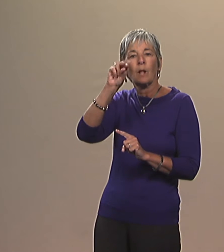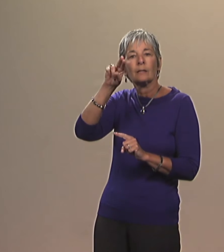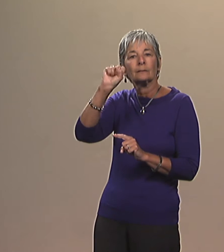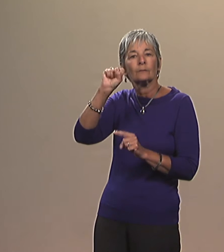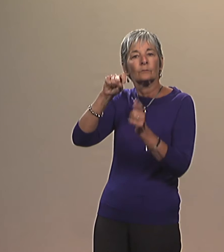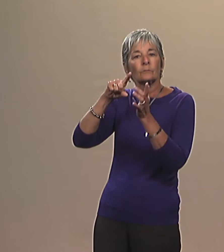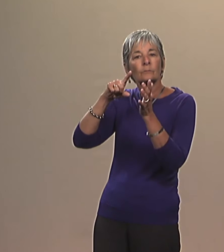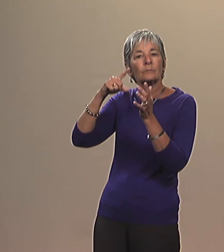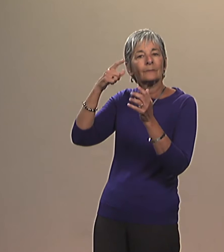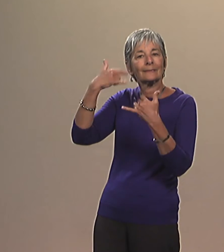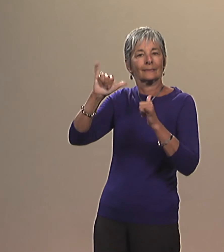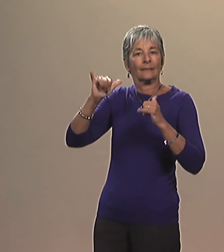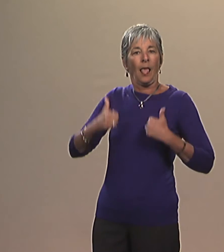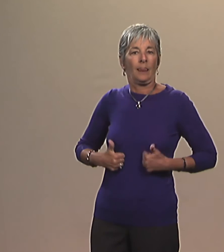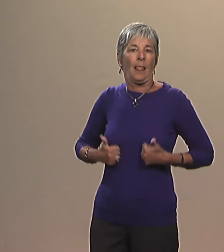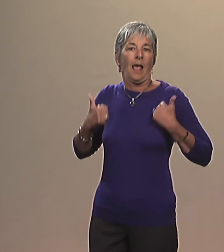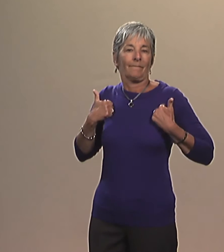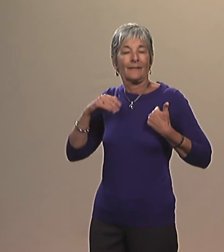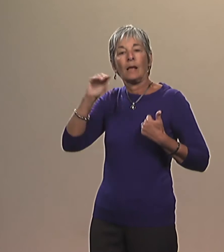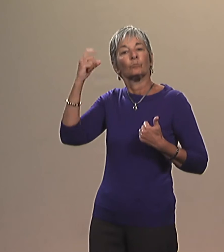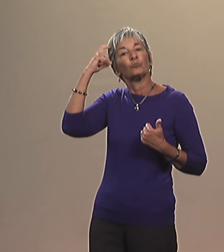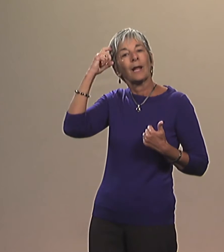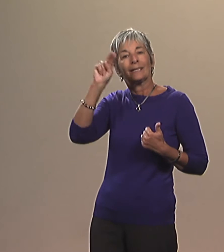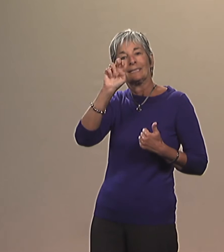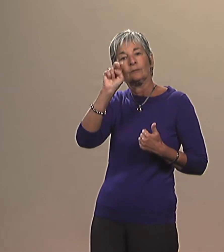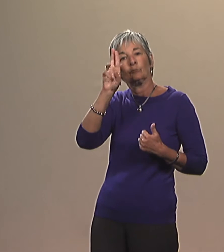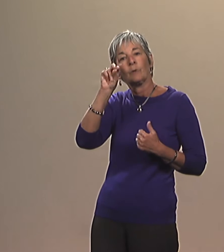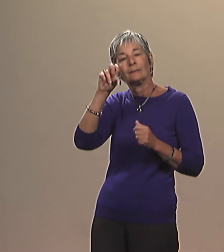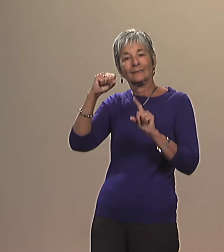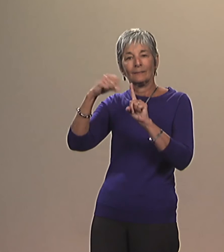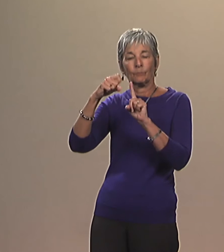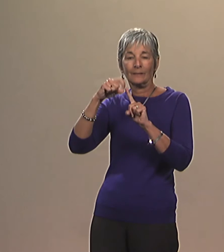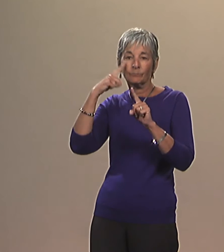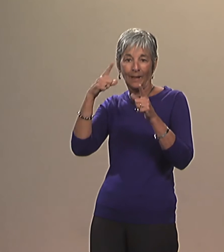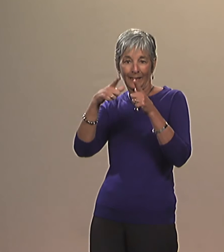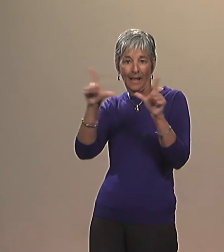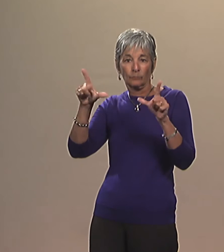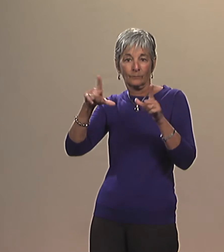Neurons in the brain are still alive, and stimulation of those neurons is important for language acquisition.